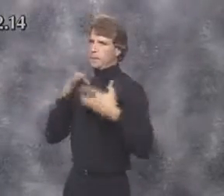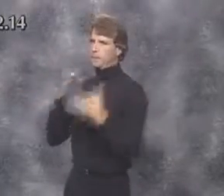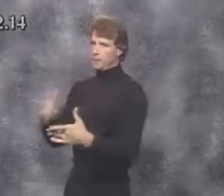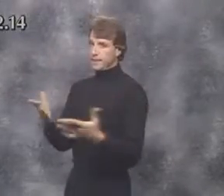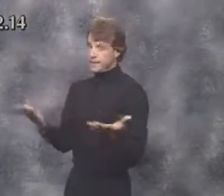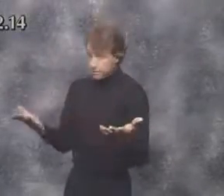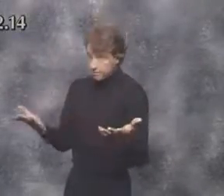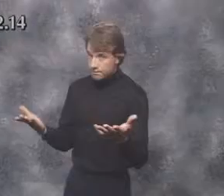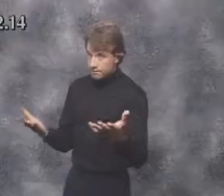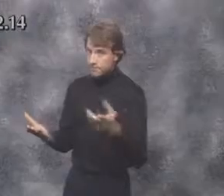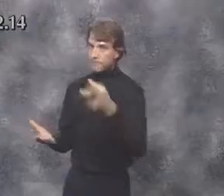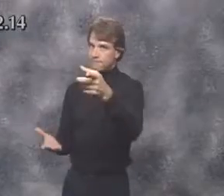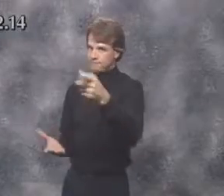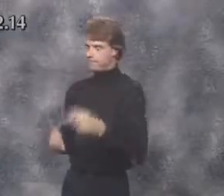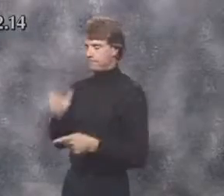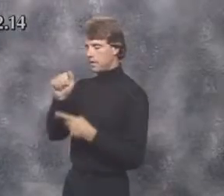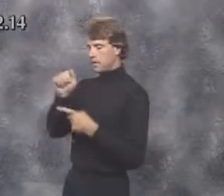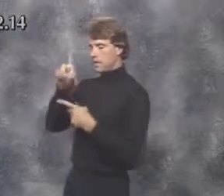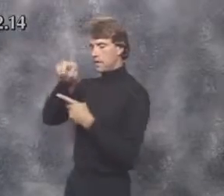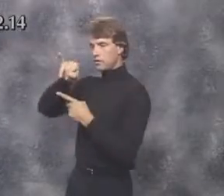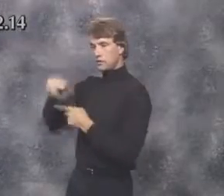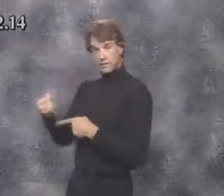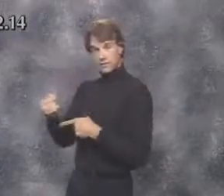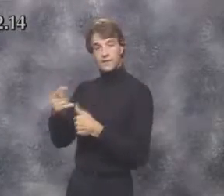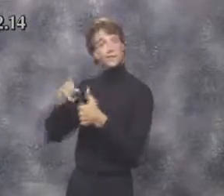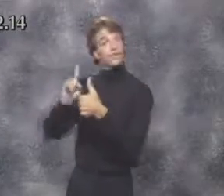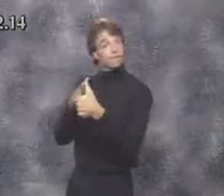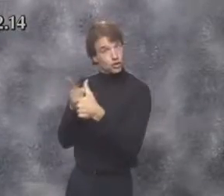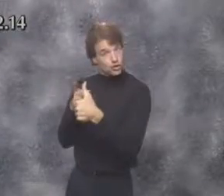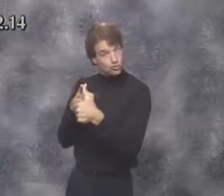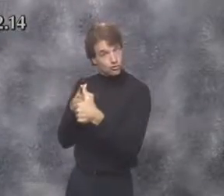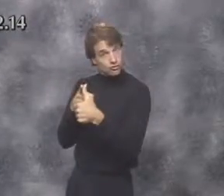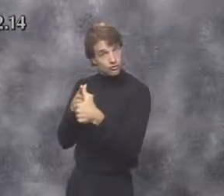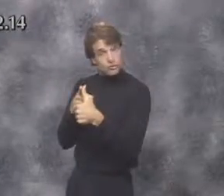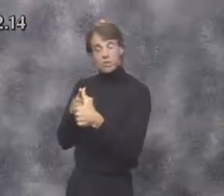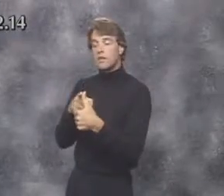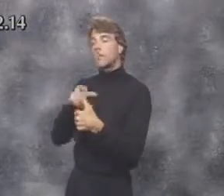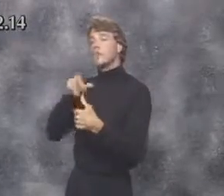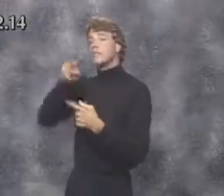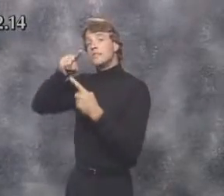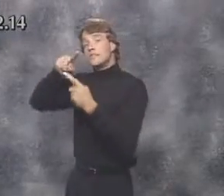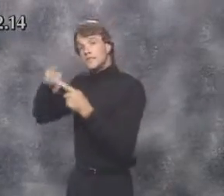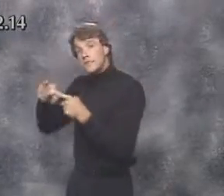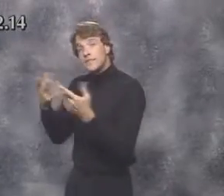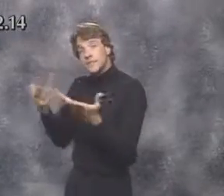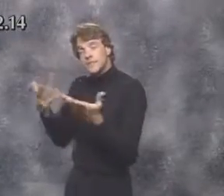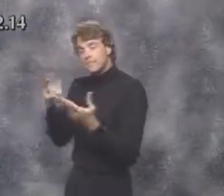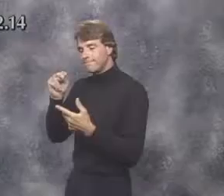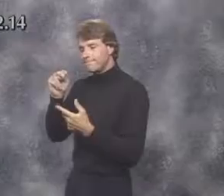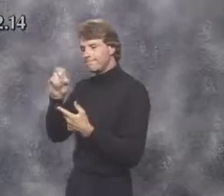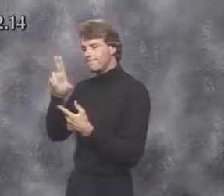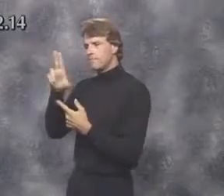The English language tends to place the adjective first, and then the